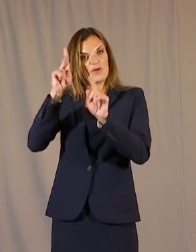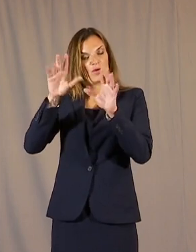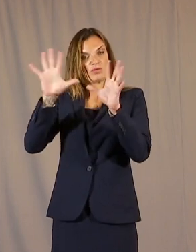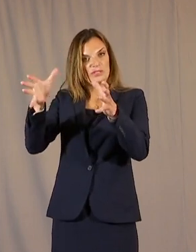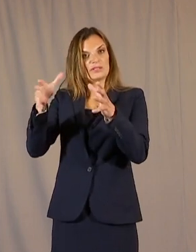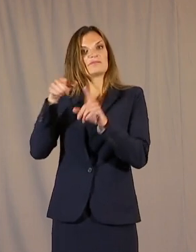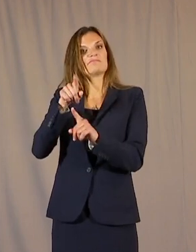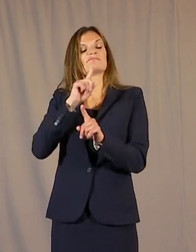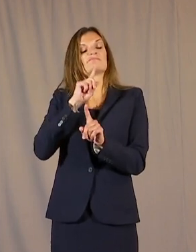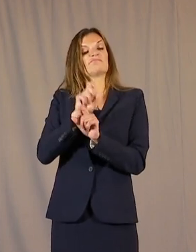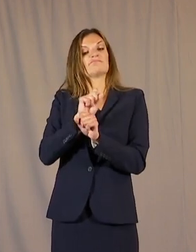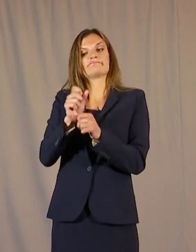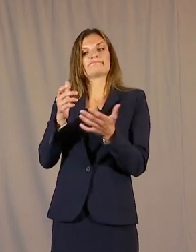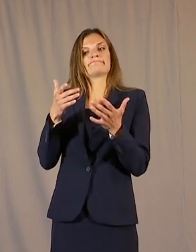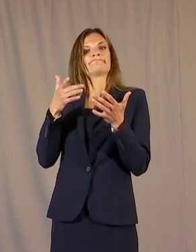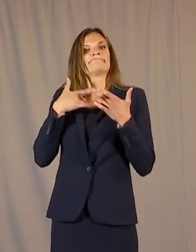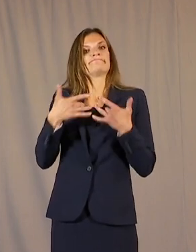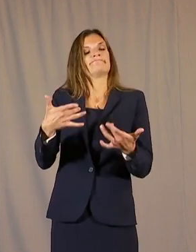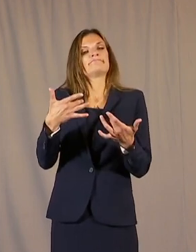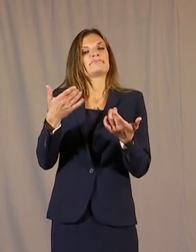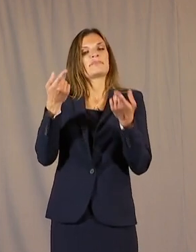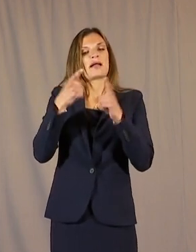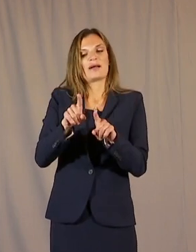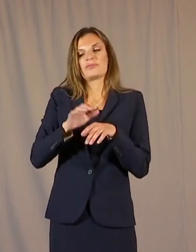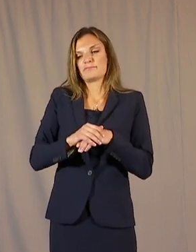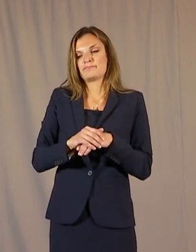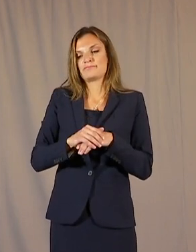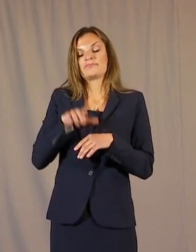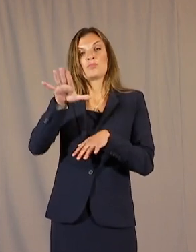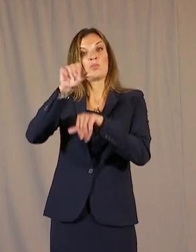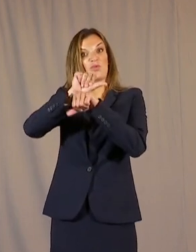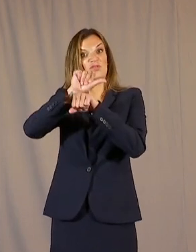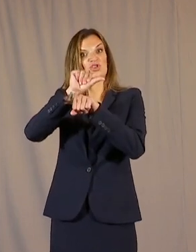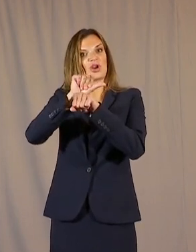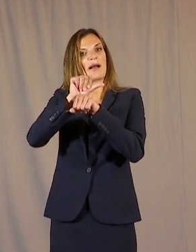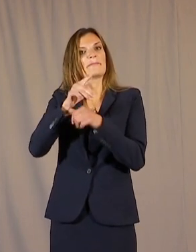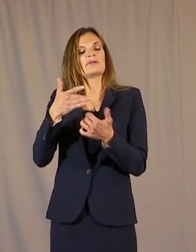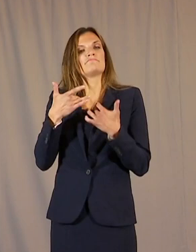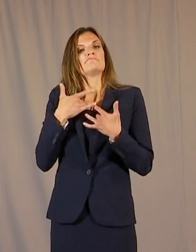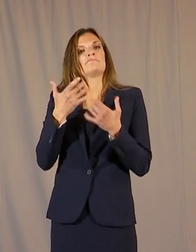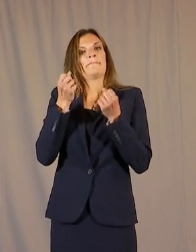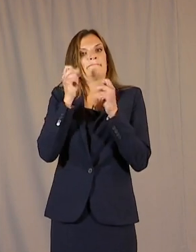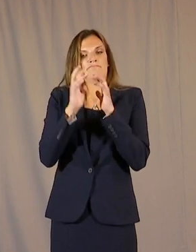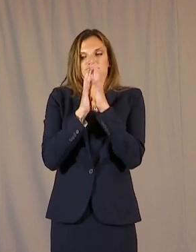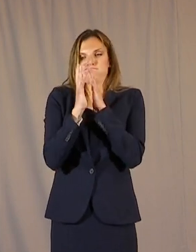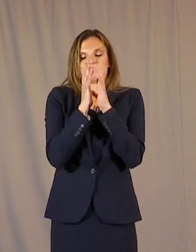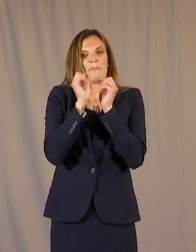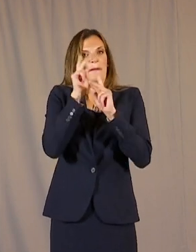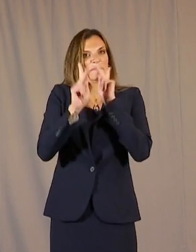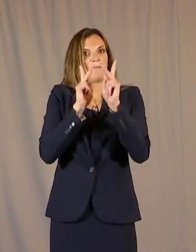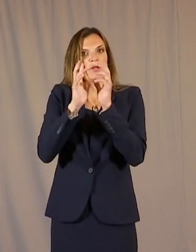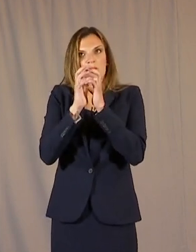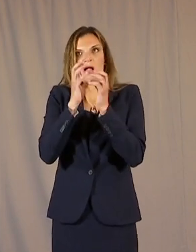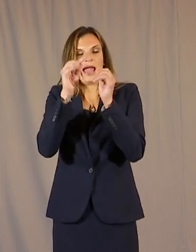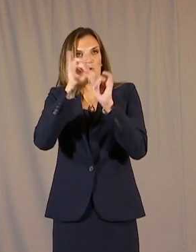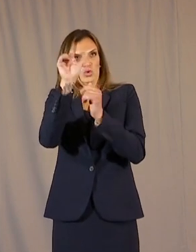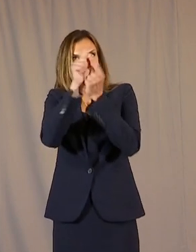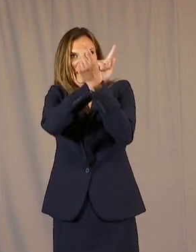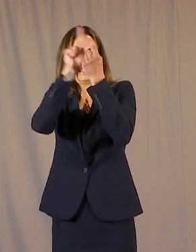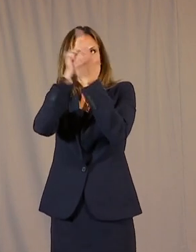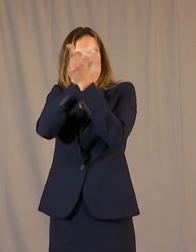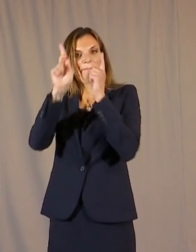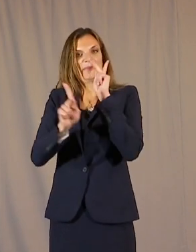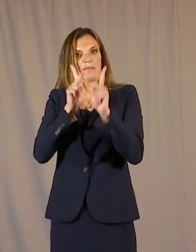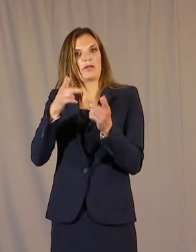were concentrated in vocational and professions and professional jobs that gave them more